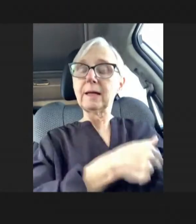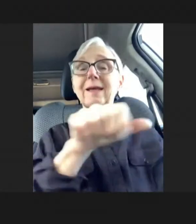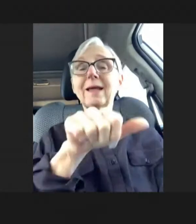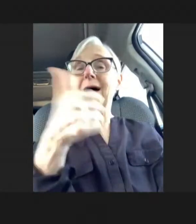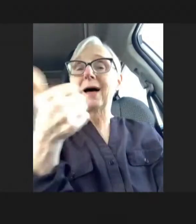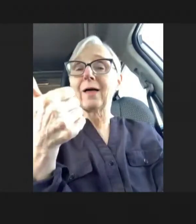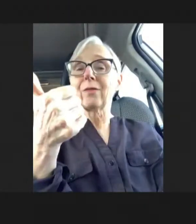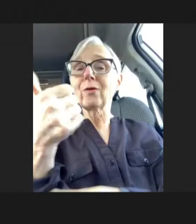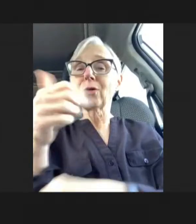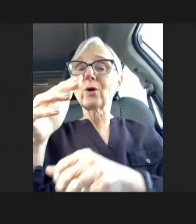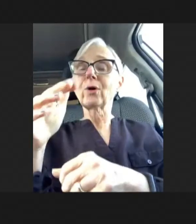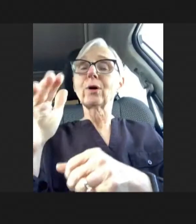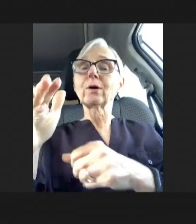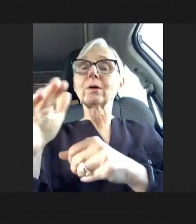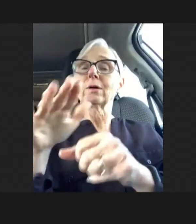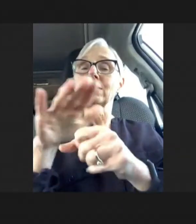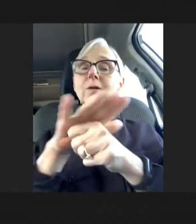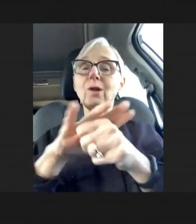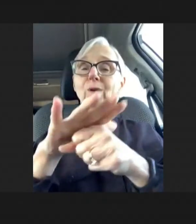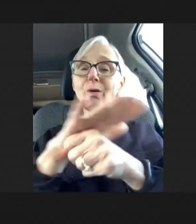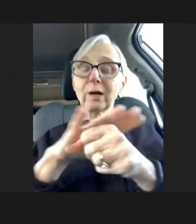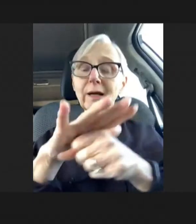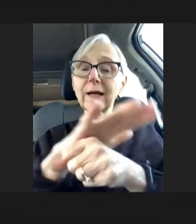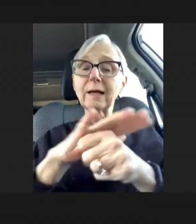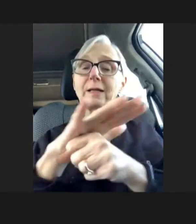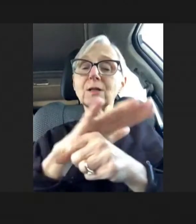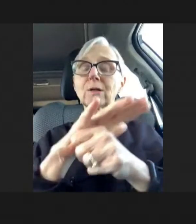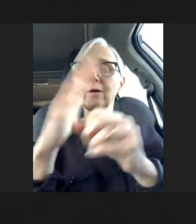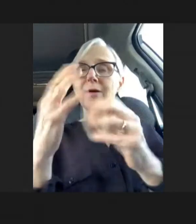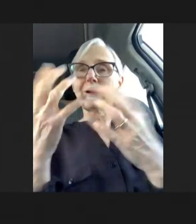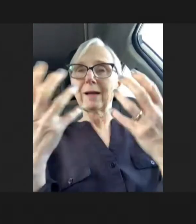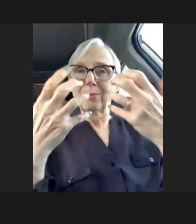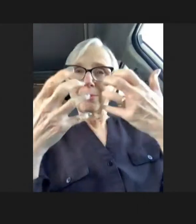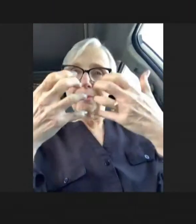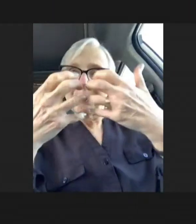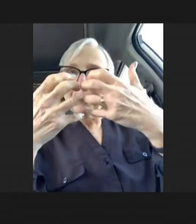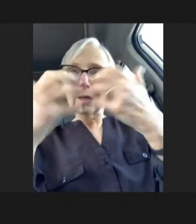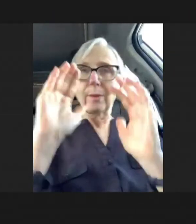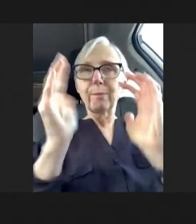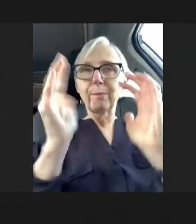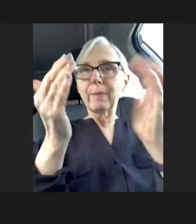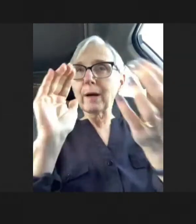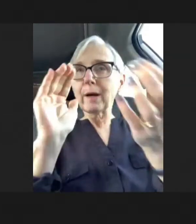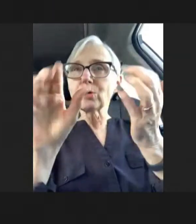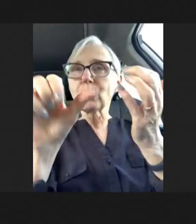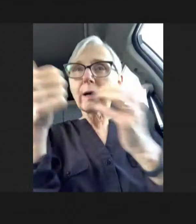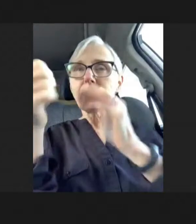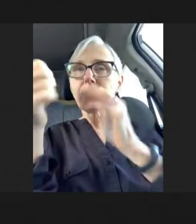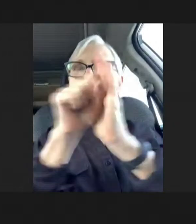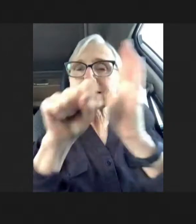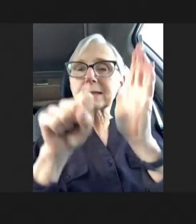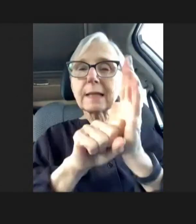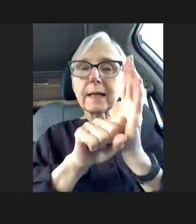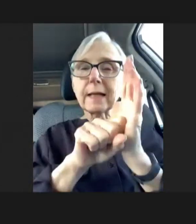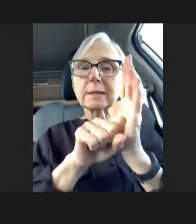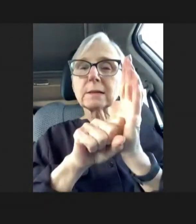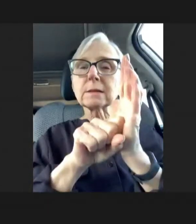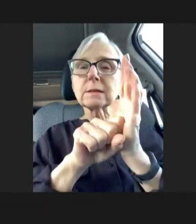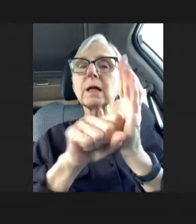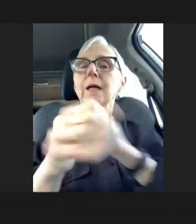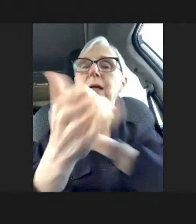looking at that first figure I showed you, where we're trying to line up Colorado data with other locations, those other locations did